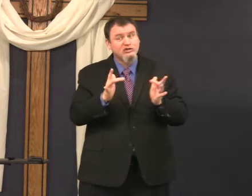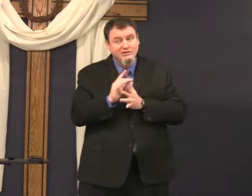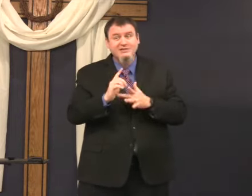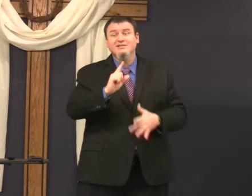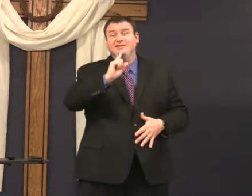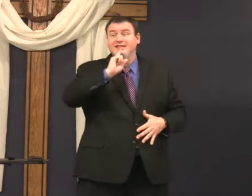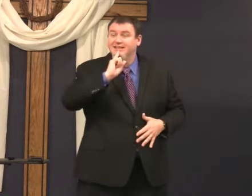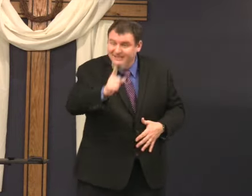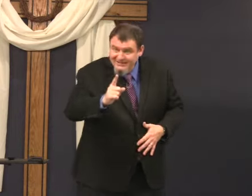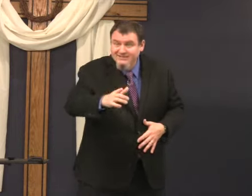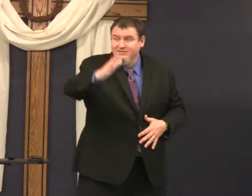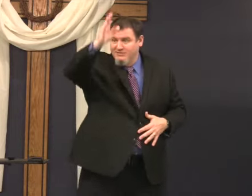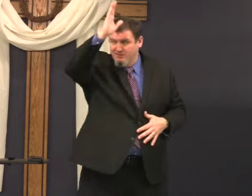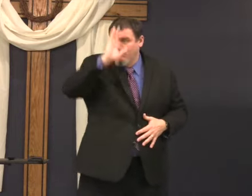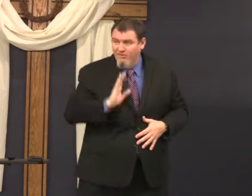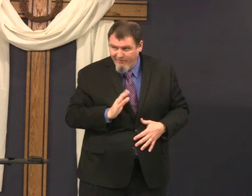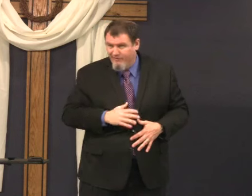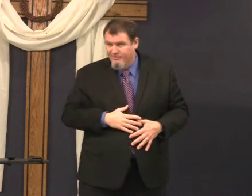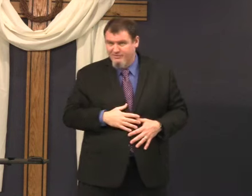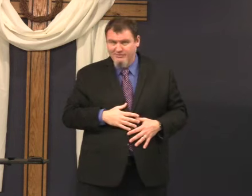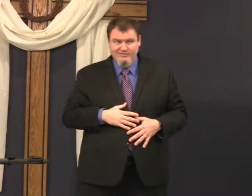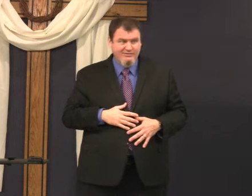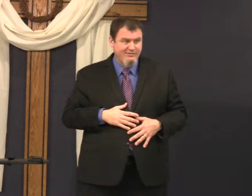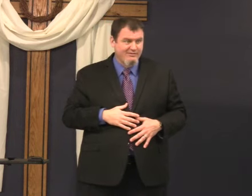God. Jesus is God.